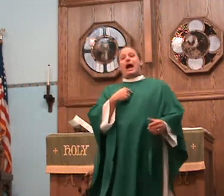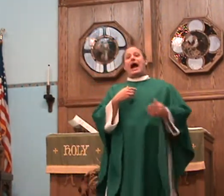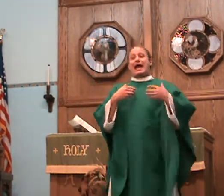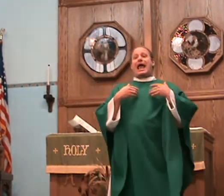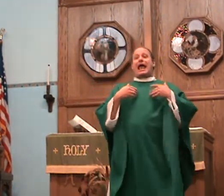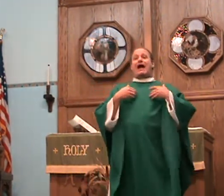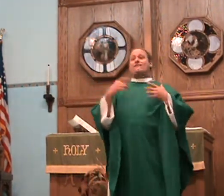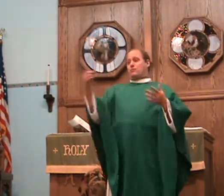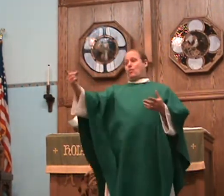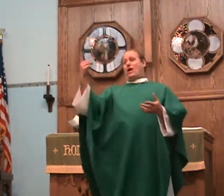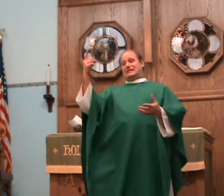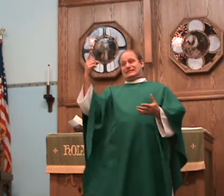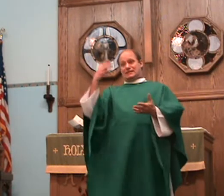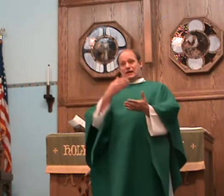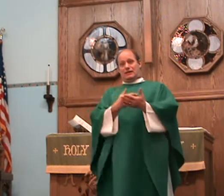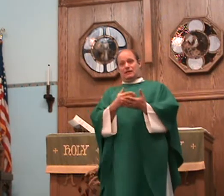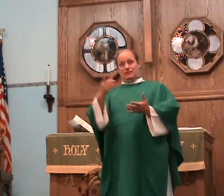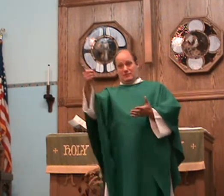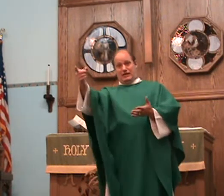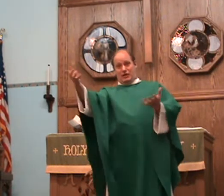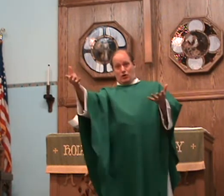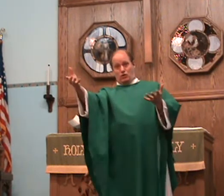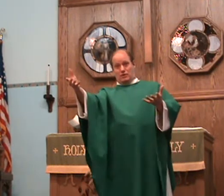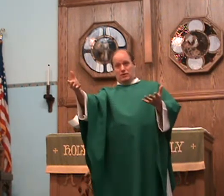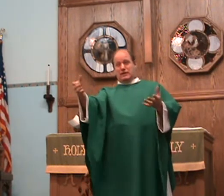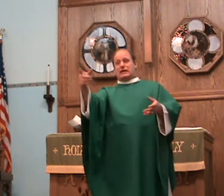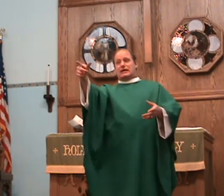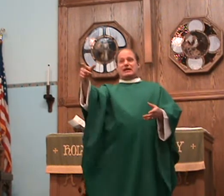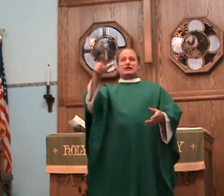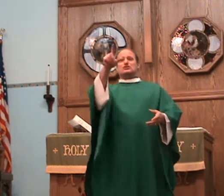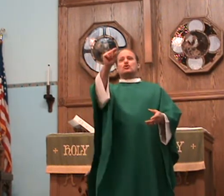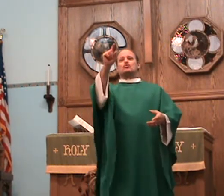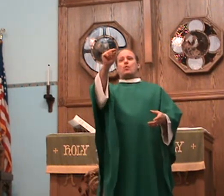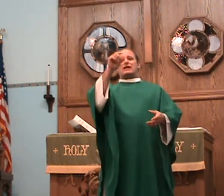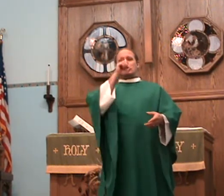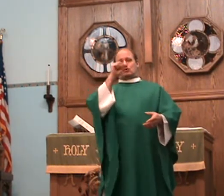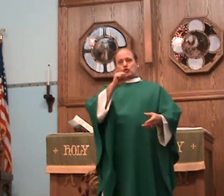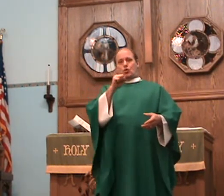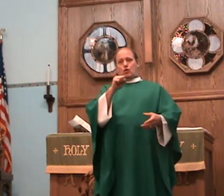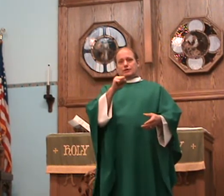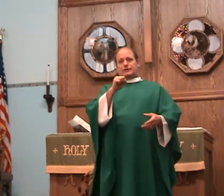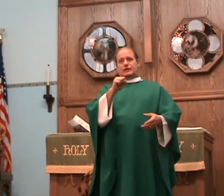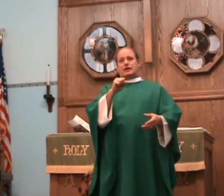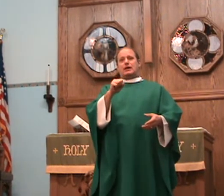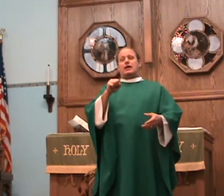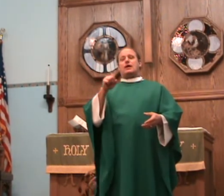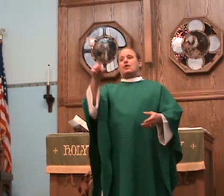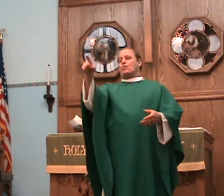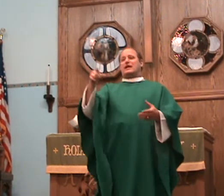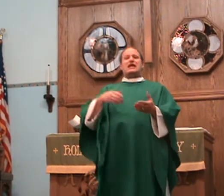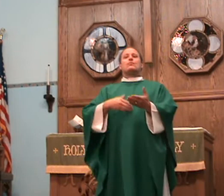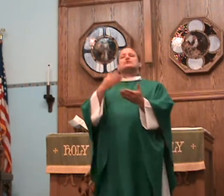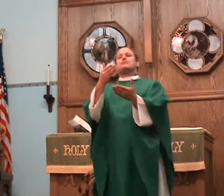I have one son here. He is 20 years old. When he was